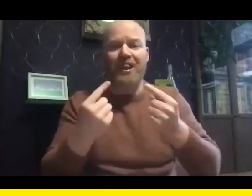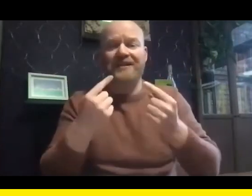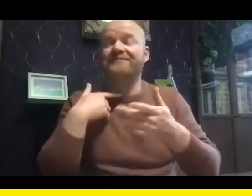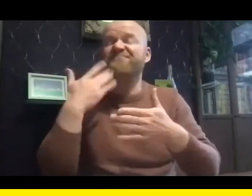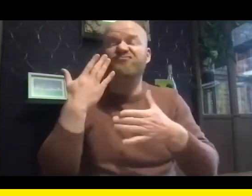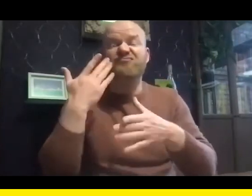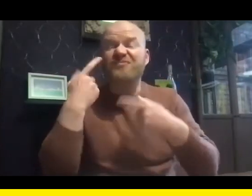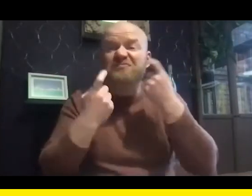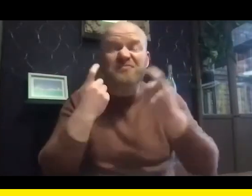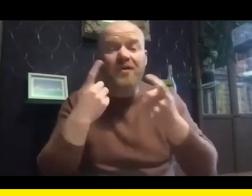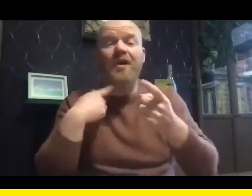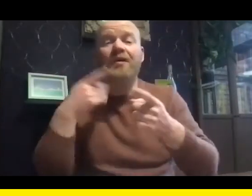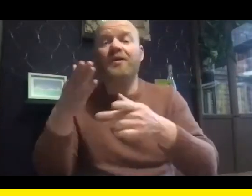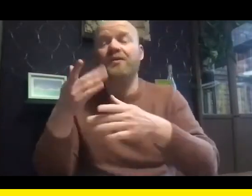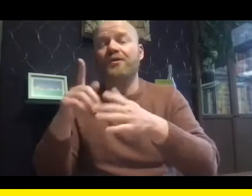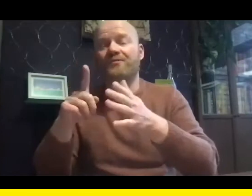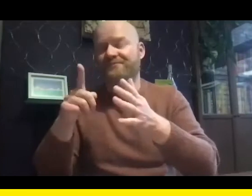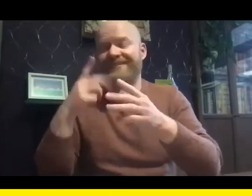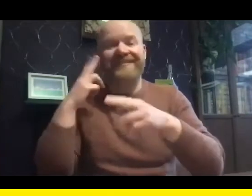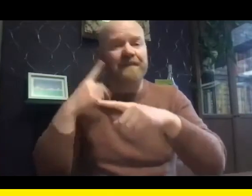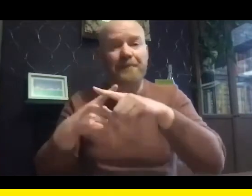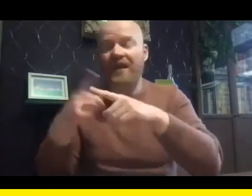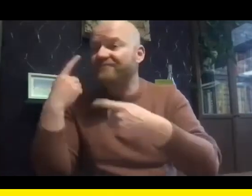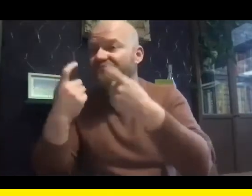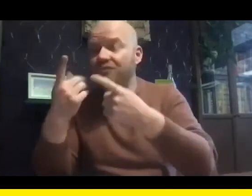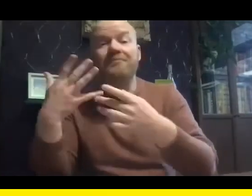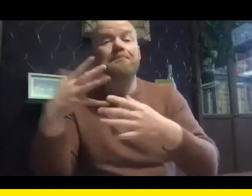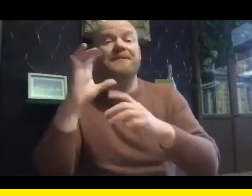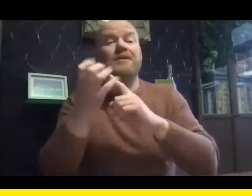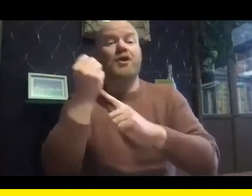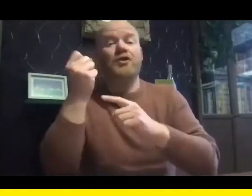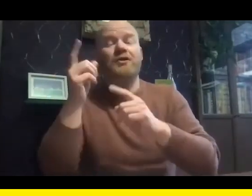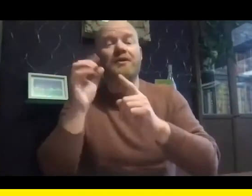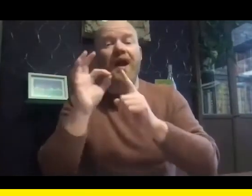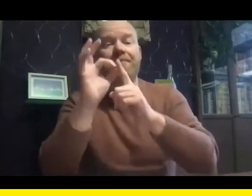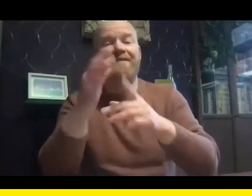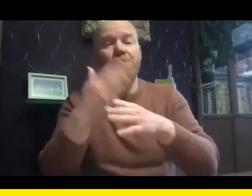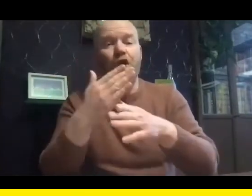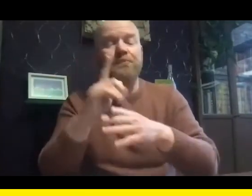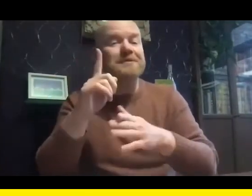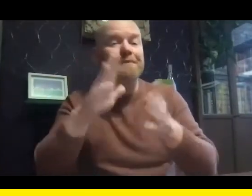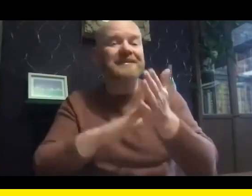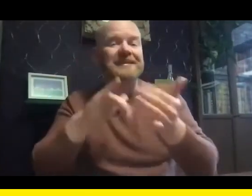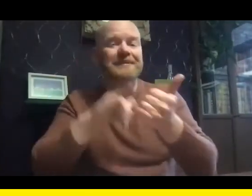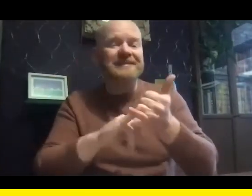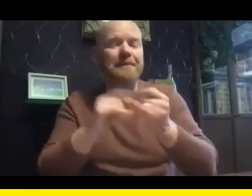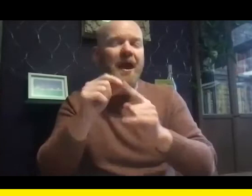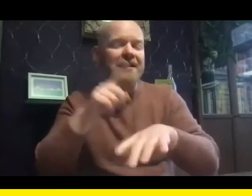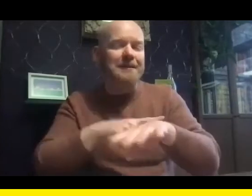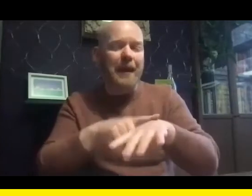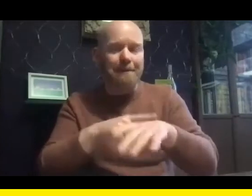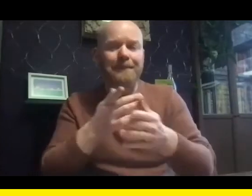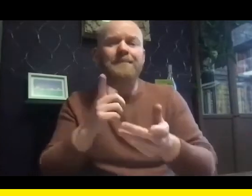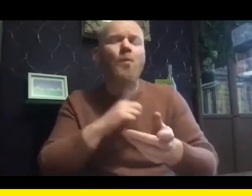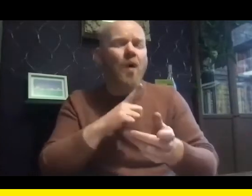really that skilled in anything, and I just wanted to think what I could actually do. So Job Centre Plus helped